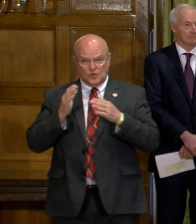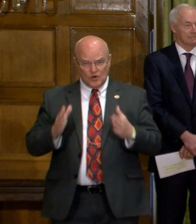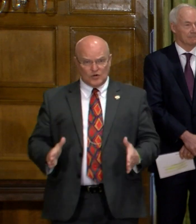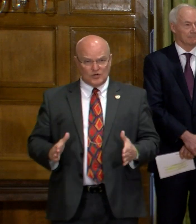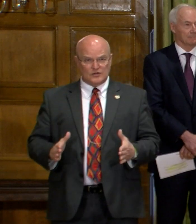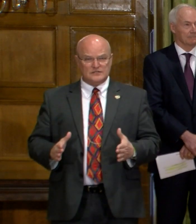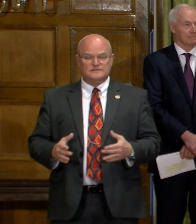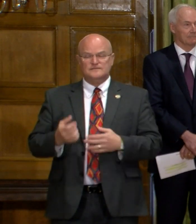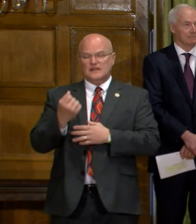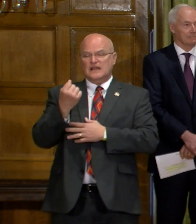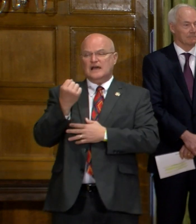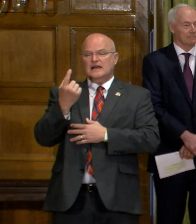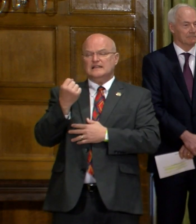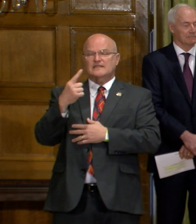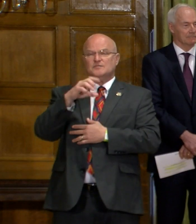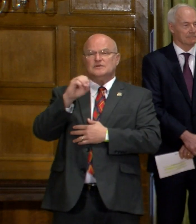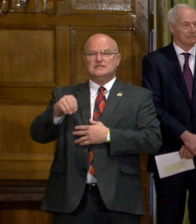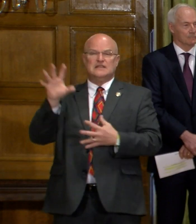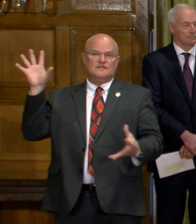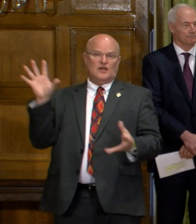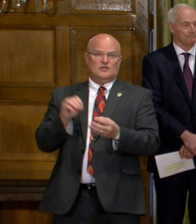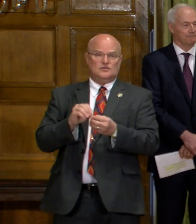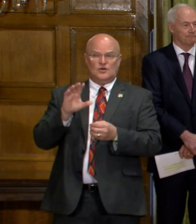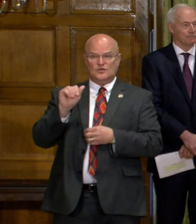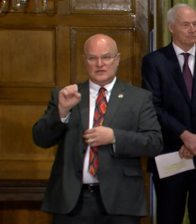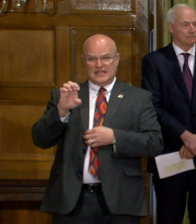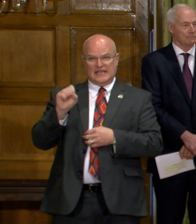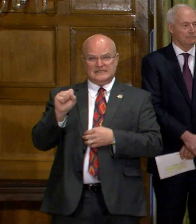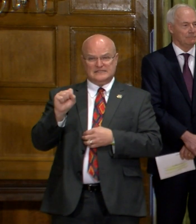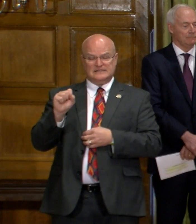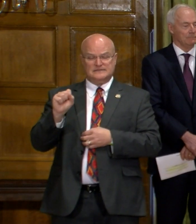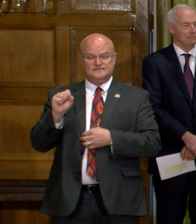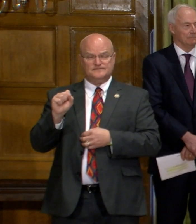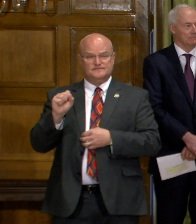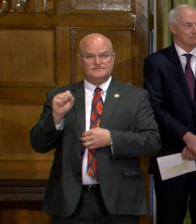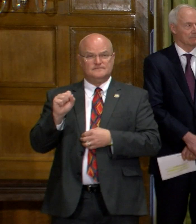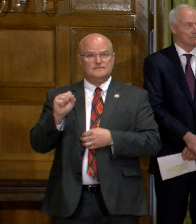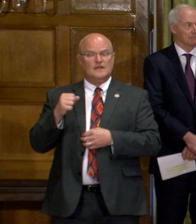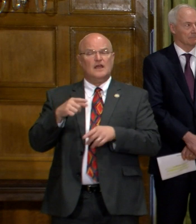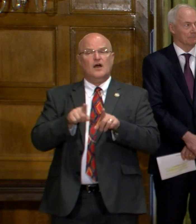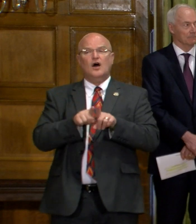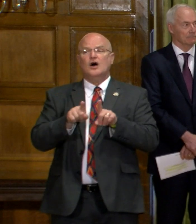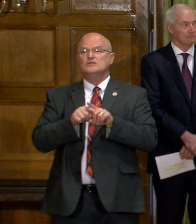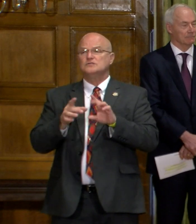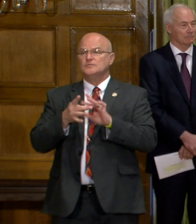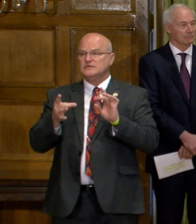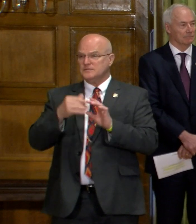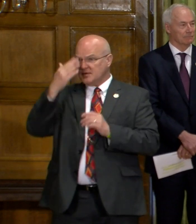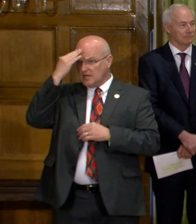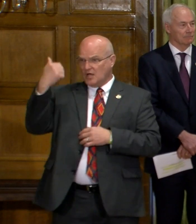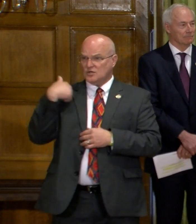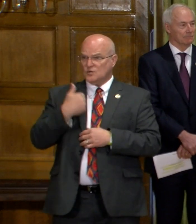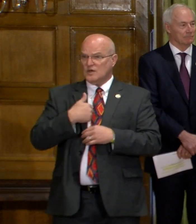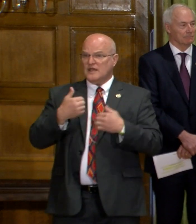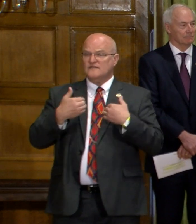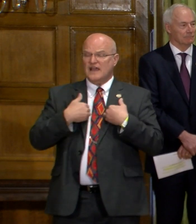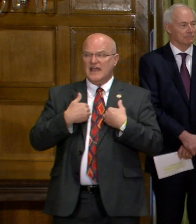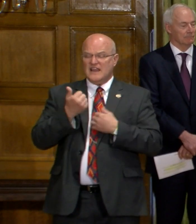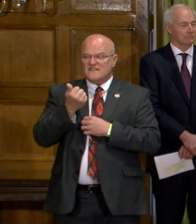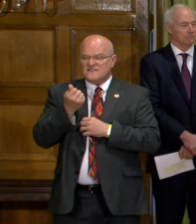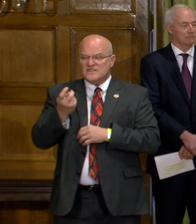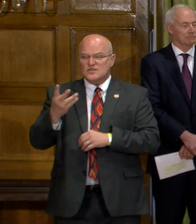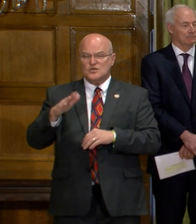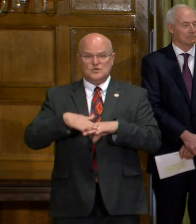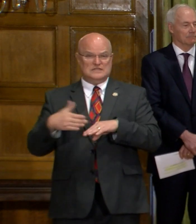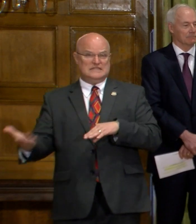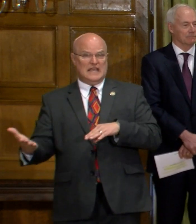are 11% of our total cases, so a significant portion. I also mention it because we've had relatively few